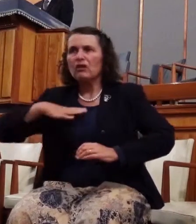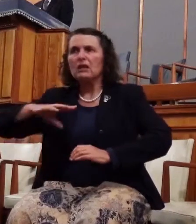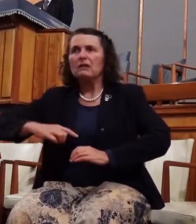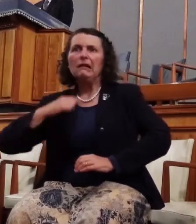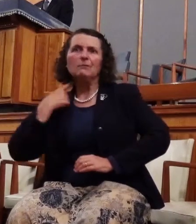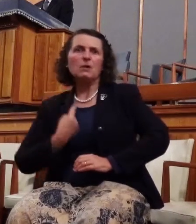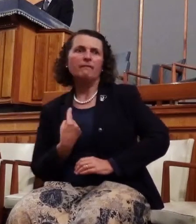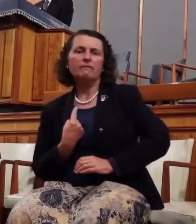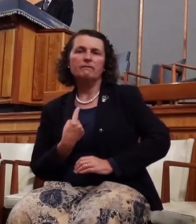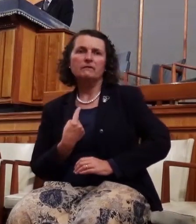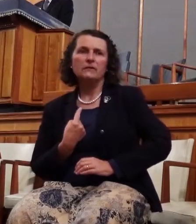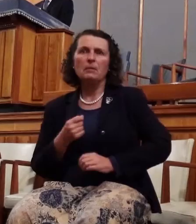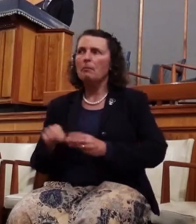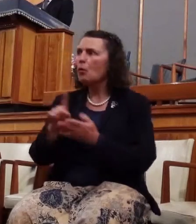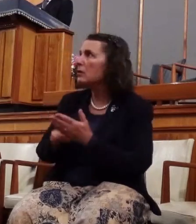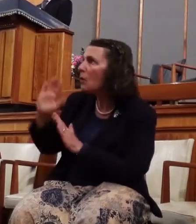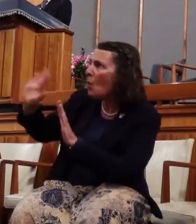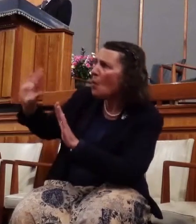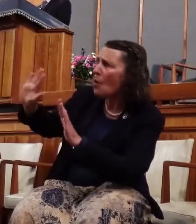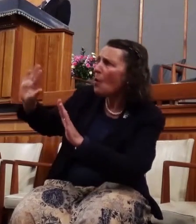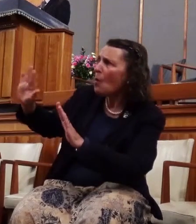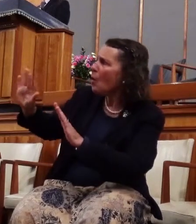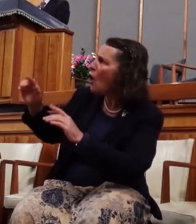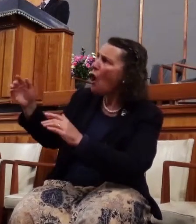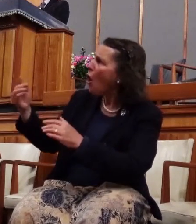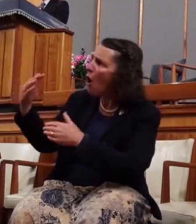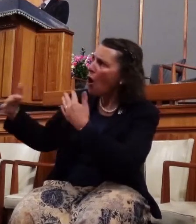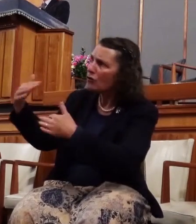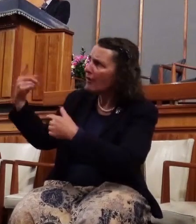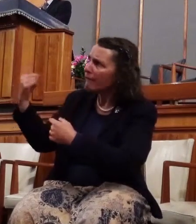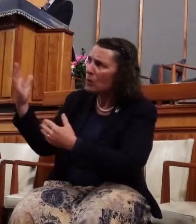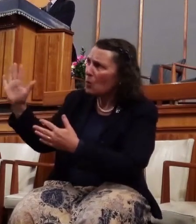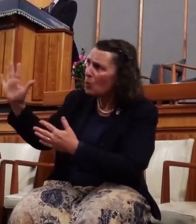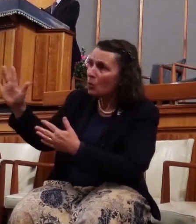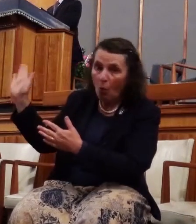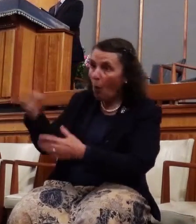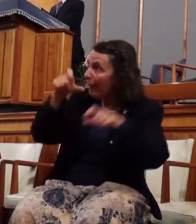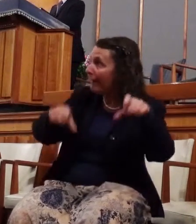"Do thyself no harm, for we are all here."